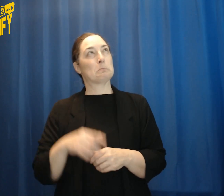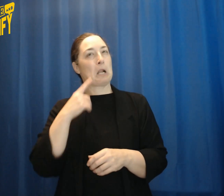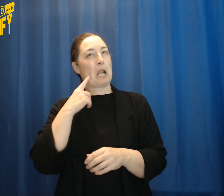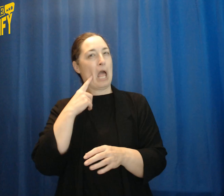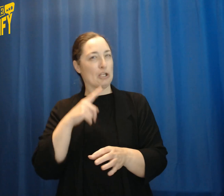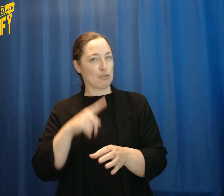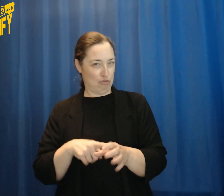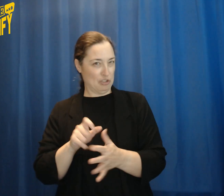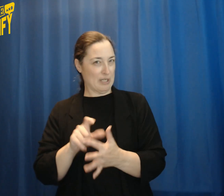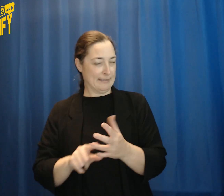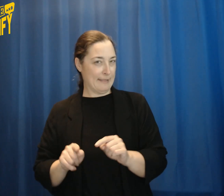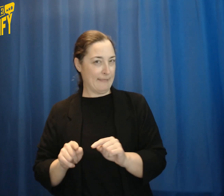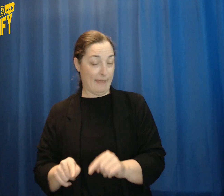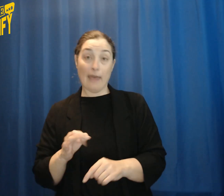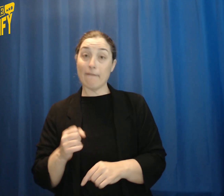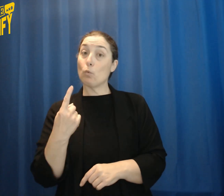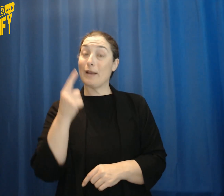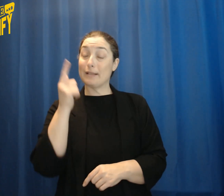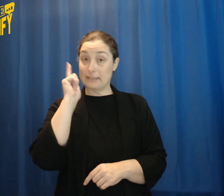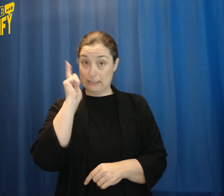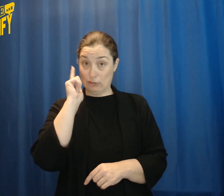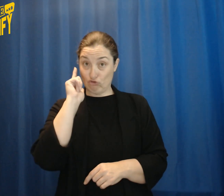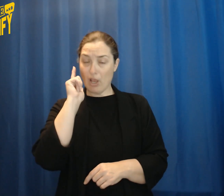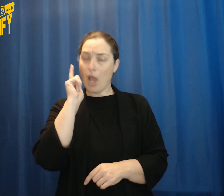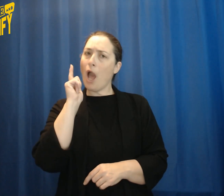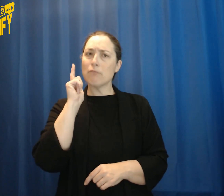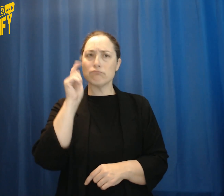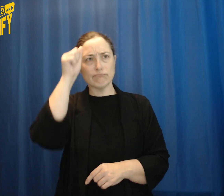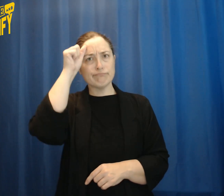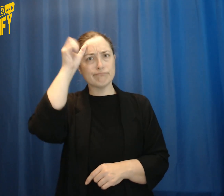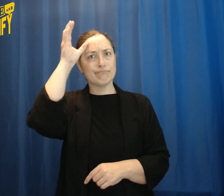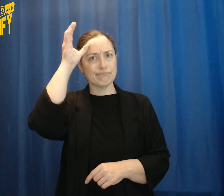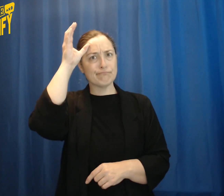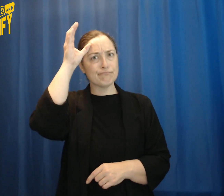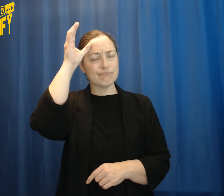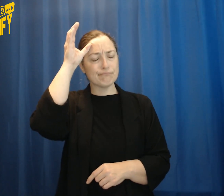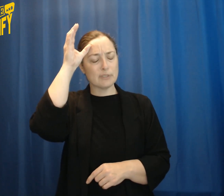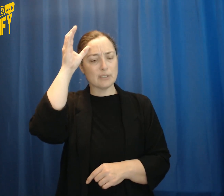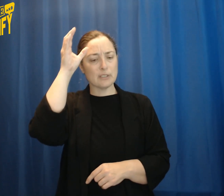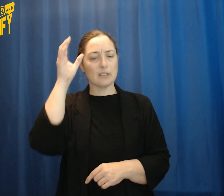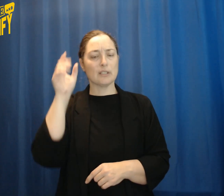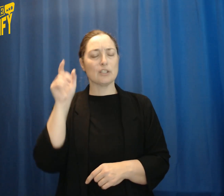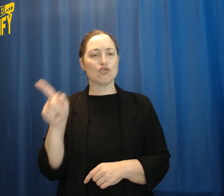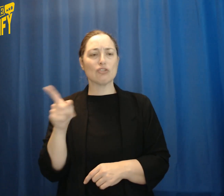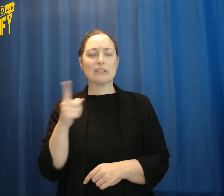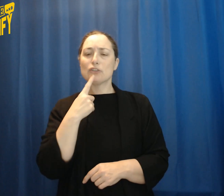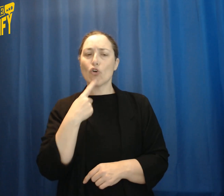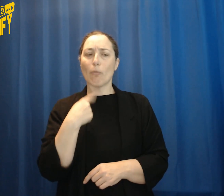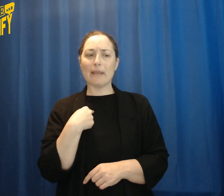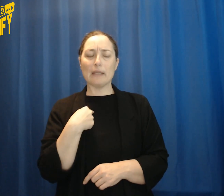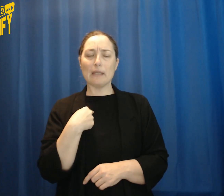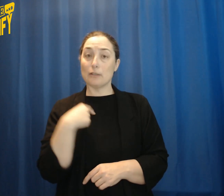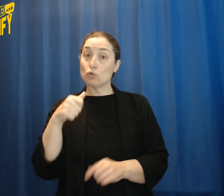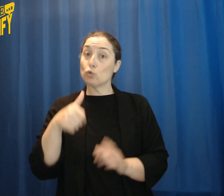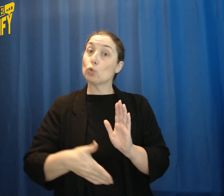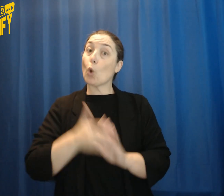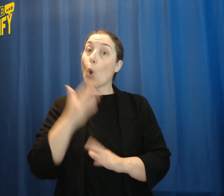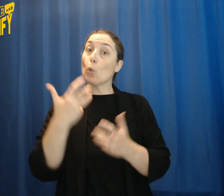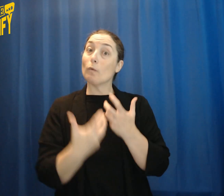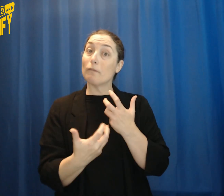was a teacher there who was quite knowledgeable, and she said to me, you should go to university. And I